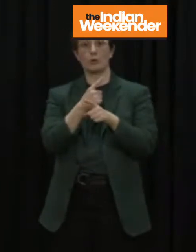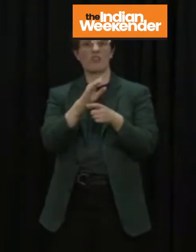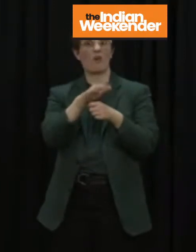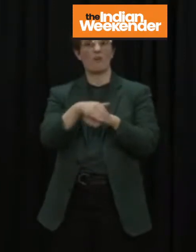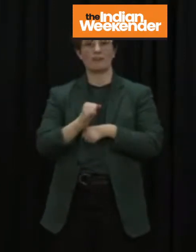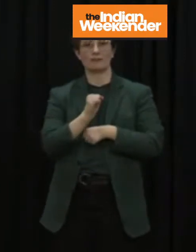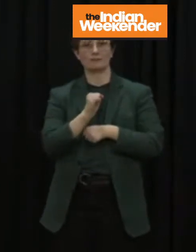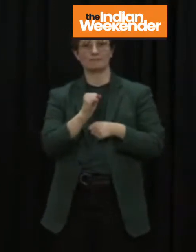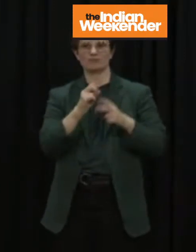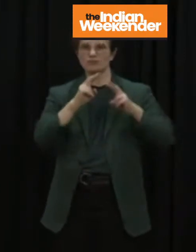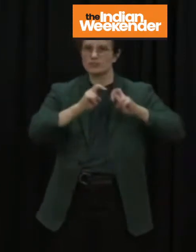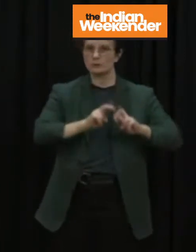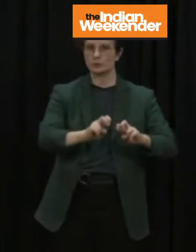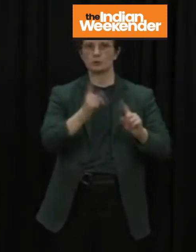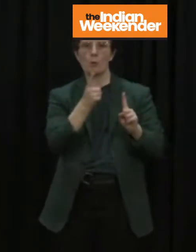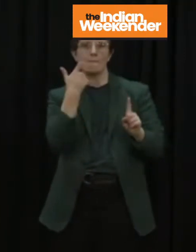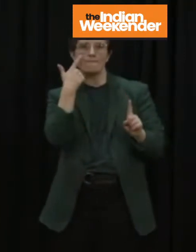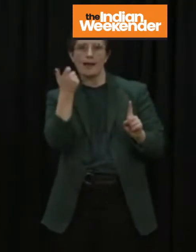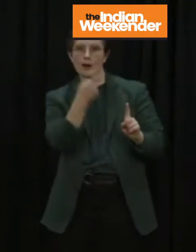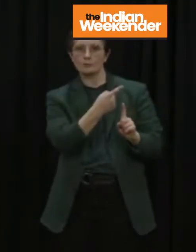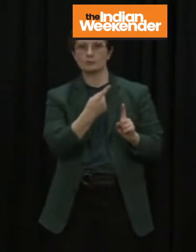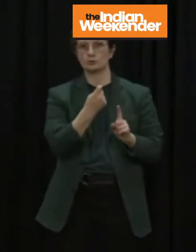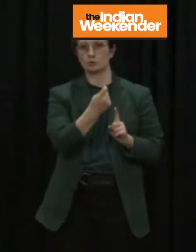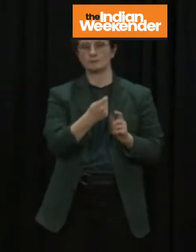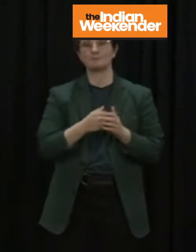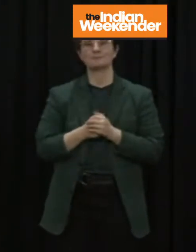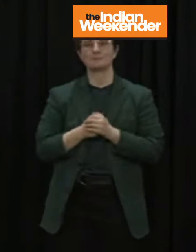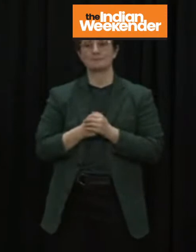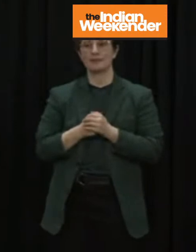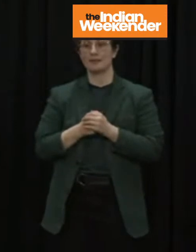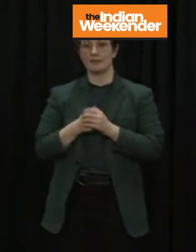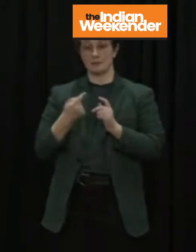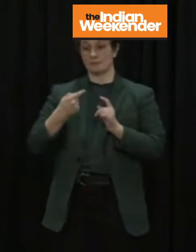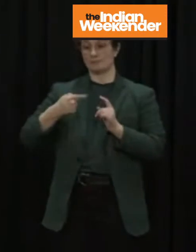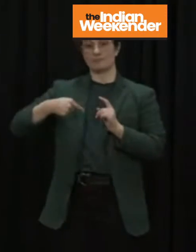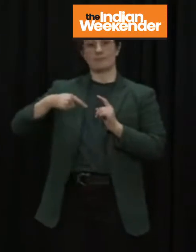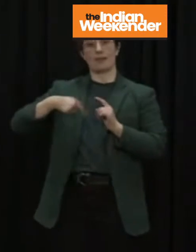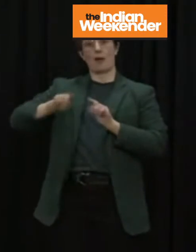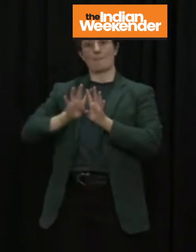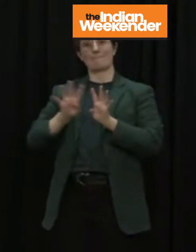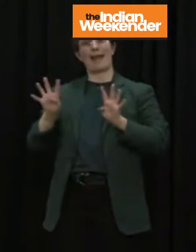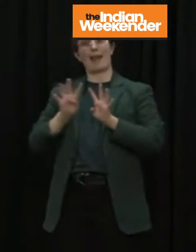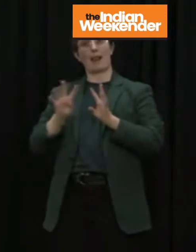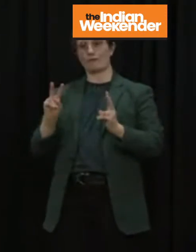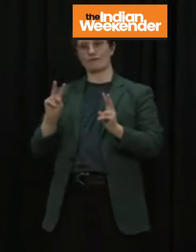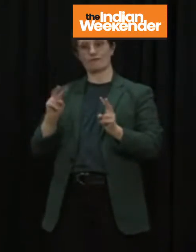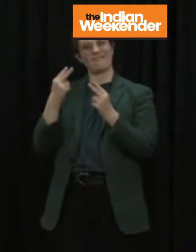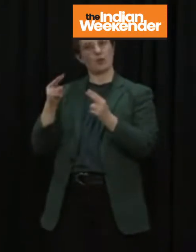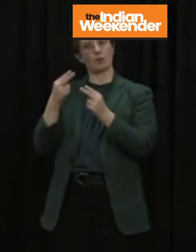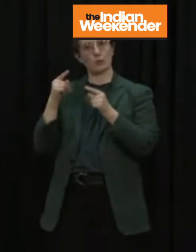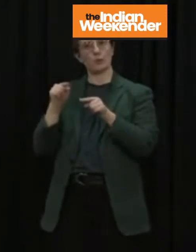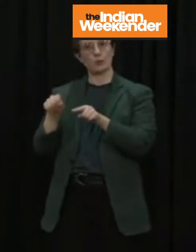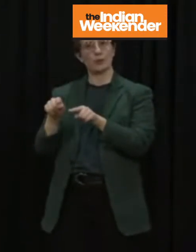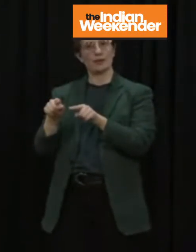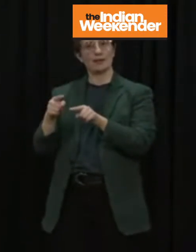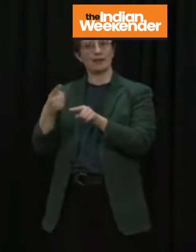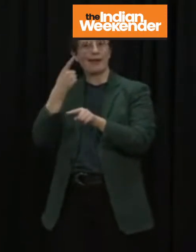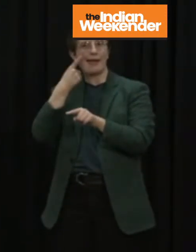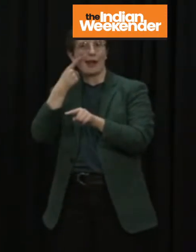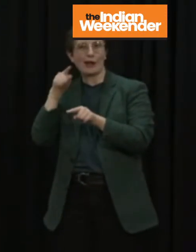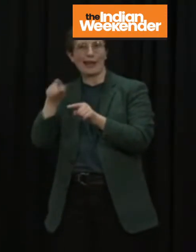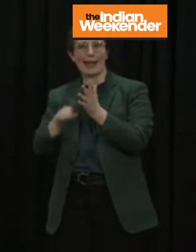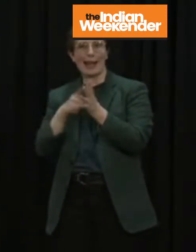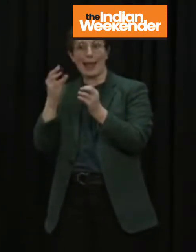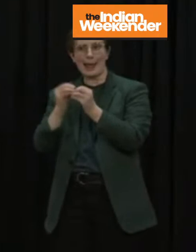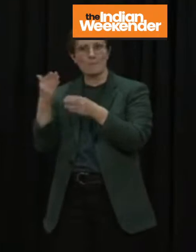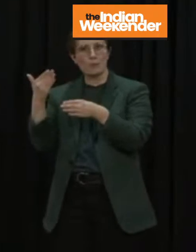shortly. The review panel acknowledged the huge contribution of laboratories to Aotearoa New Zealand's successful COVID-19 response,